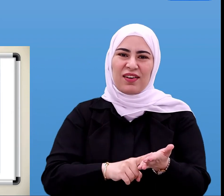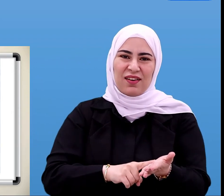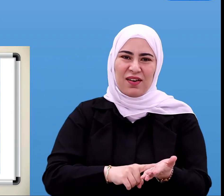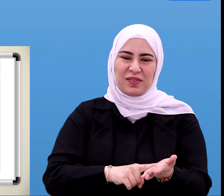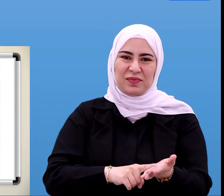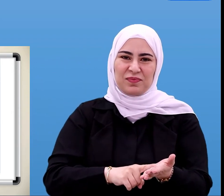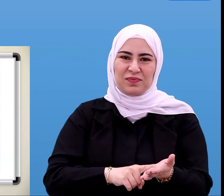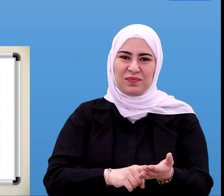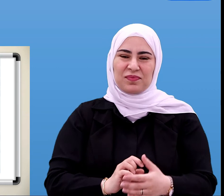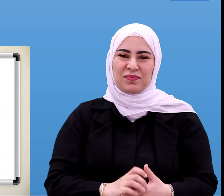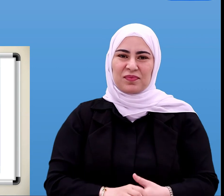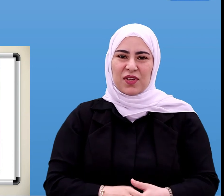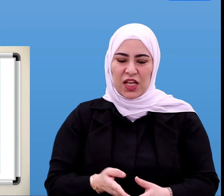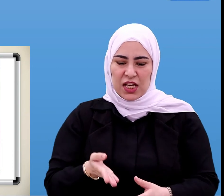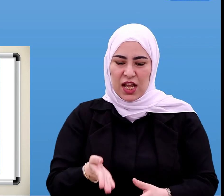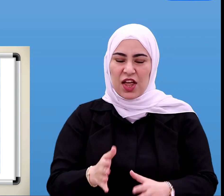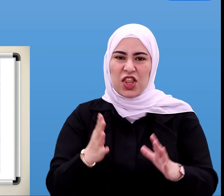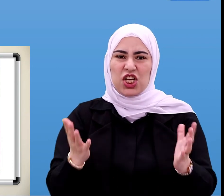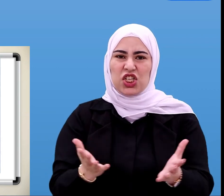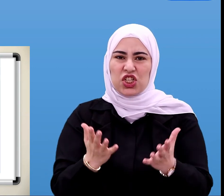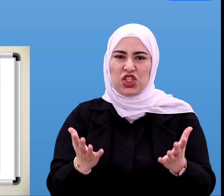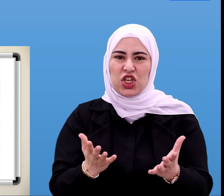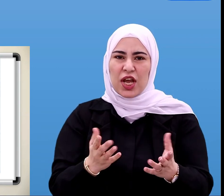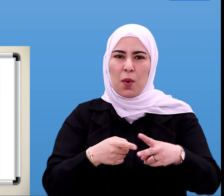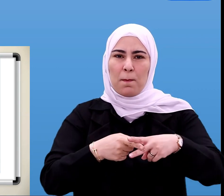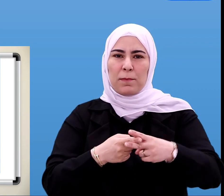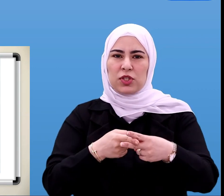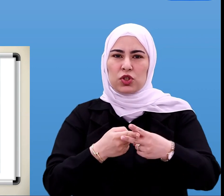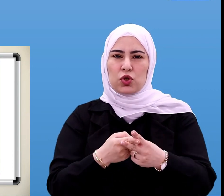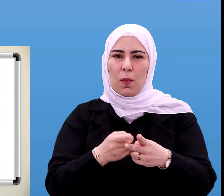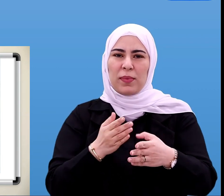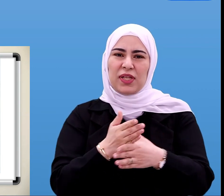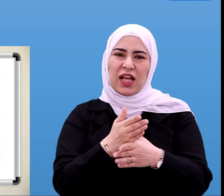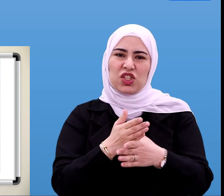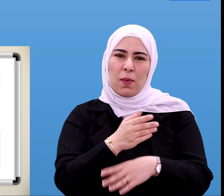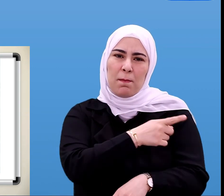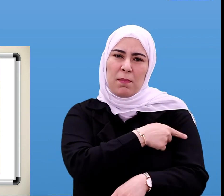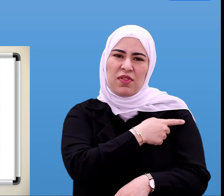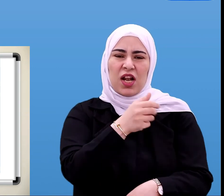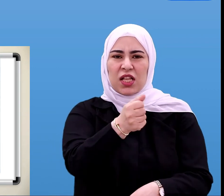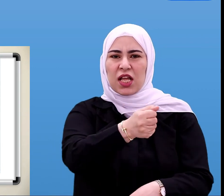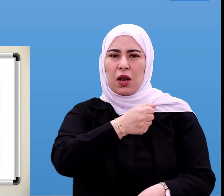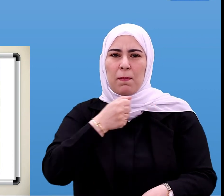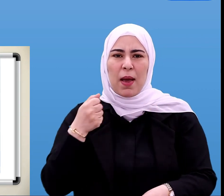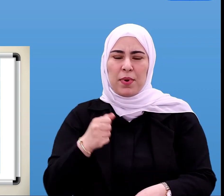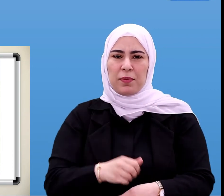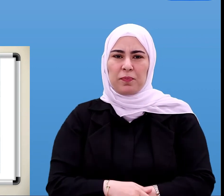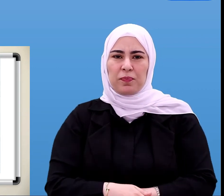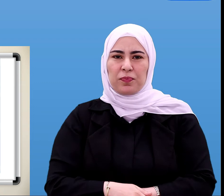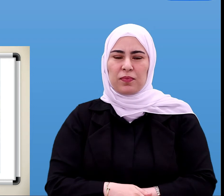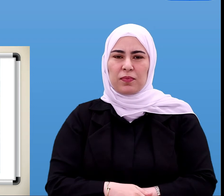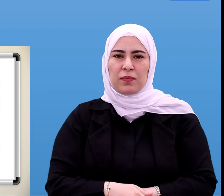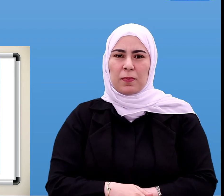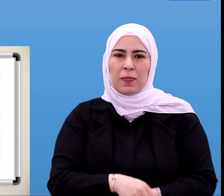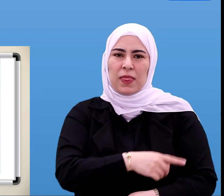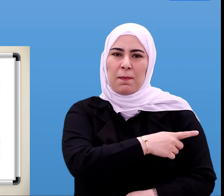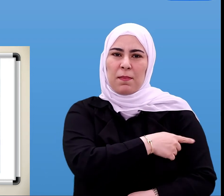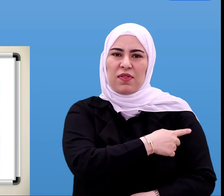this thing is a wooden door, for example. And if we're talking about opinion,